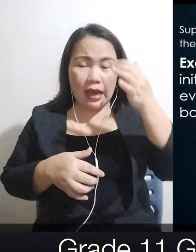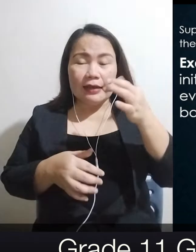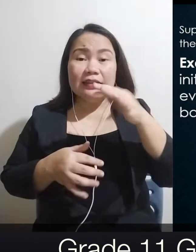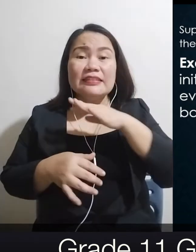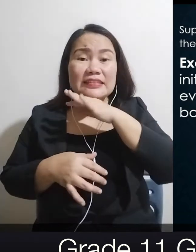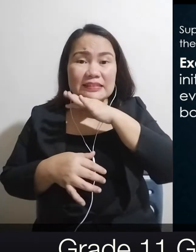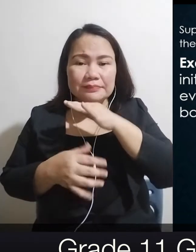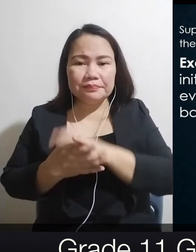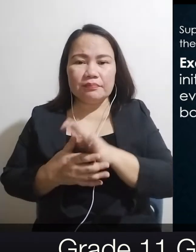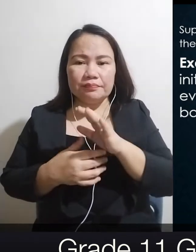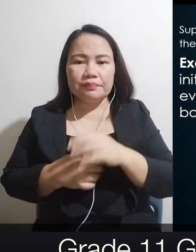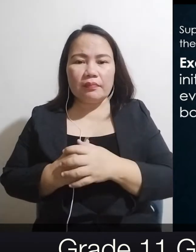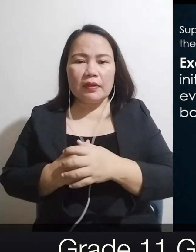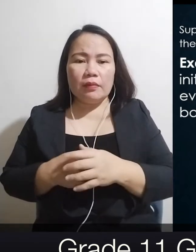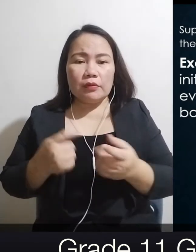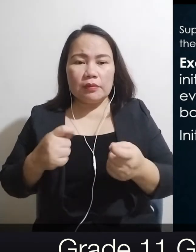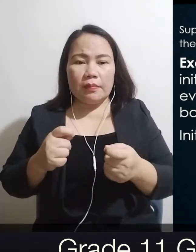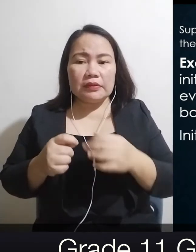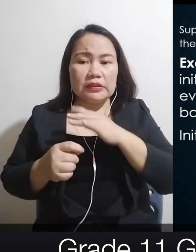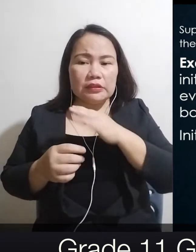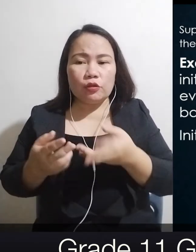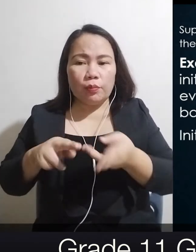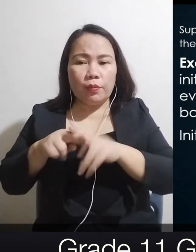as a function of t.